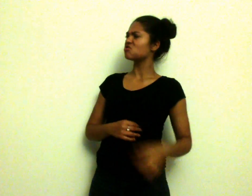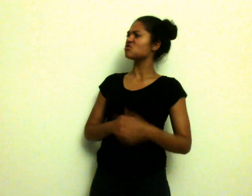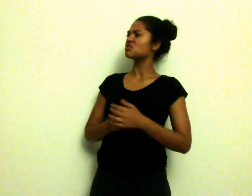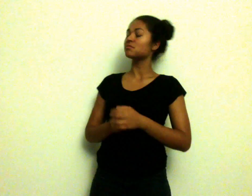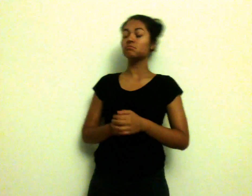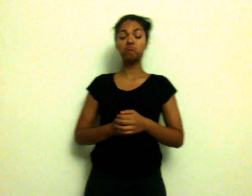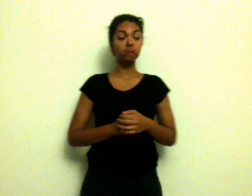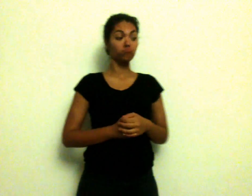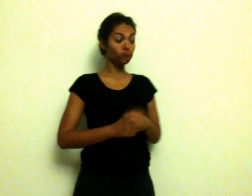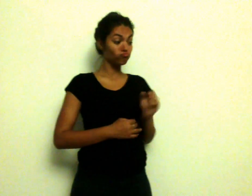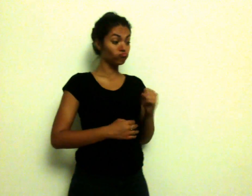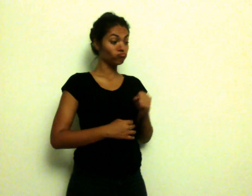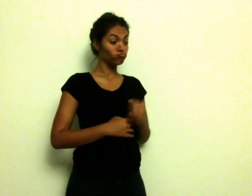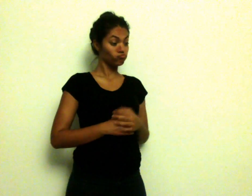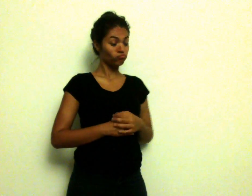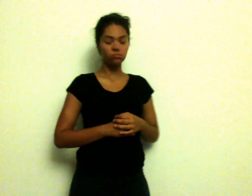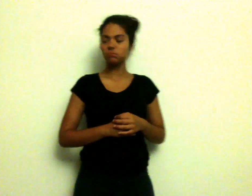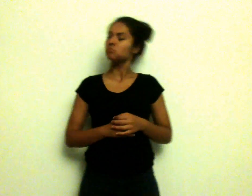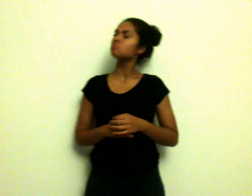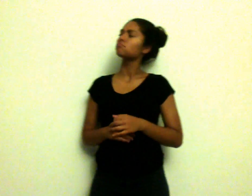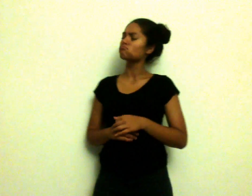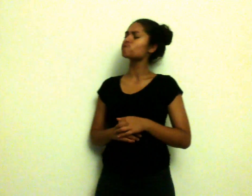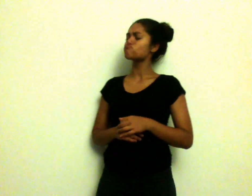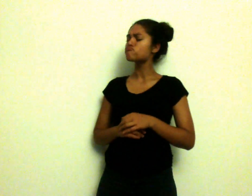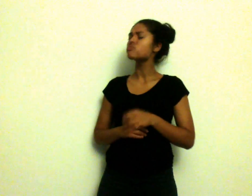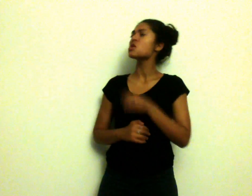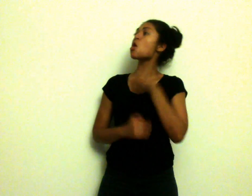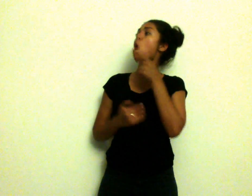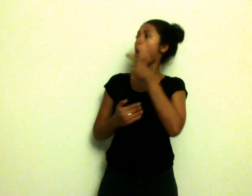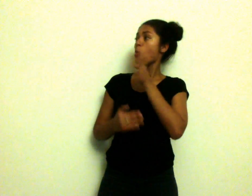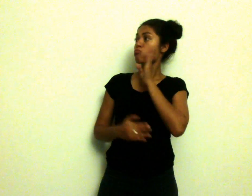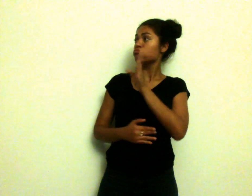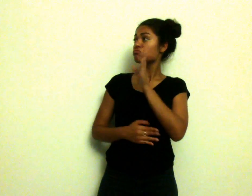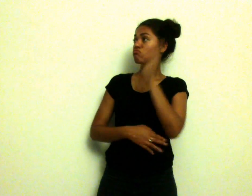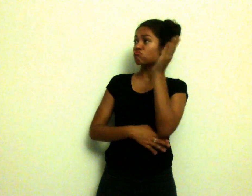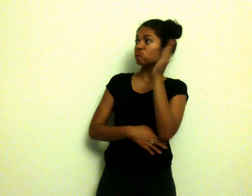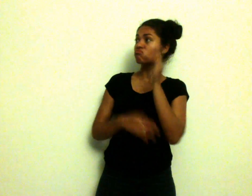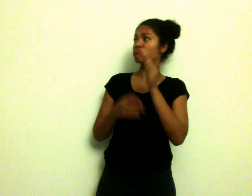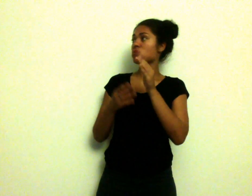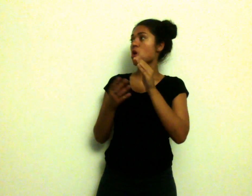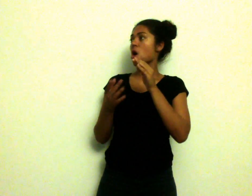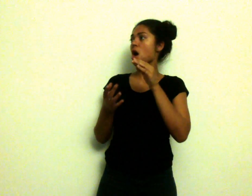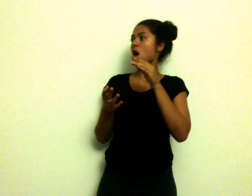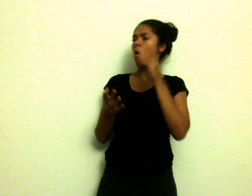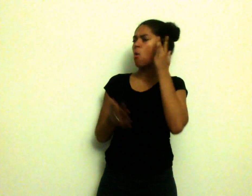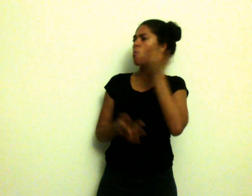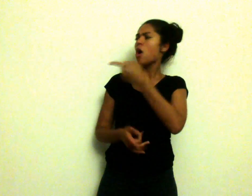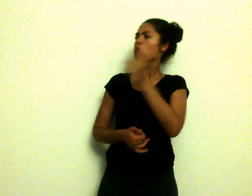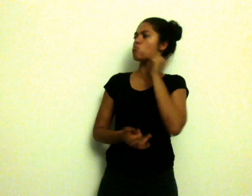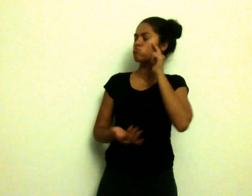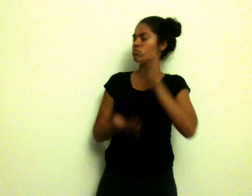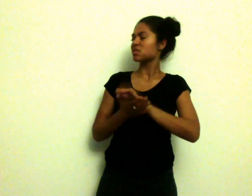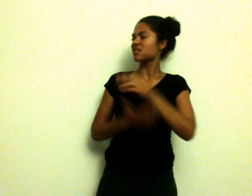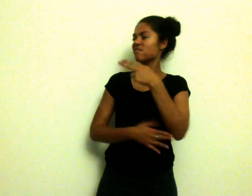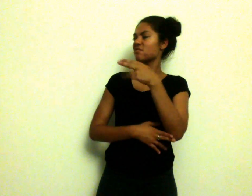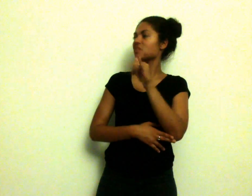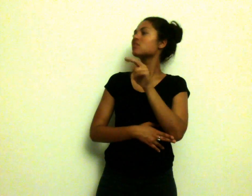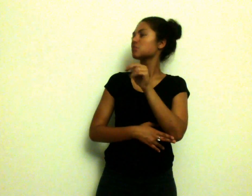day this week speak on the subject why you are not a Hindu? I said, what do you want me to do that for? He said, because I